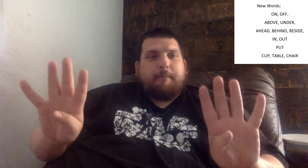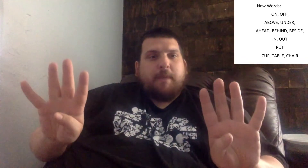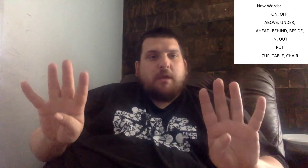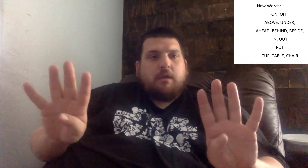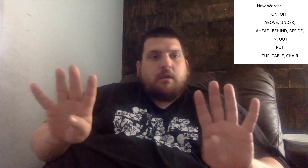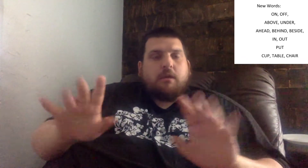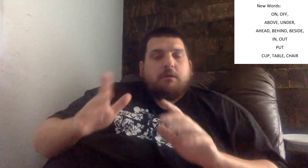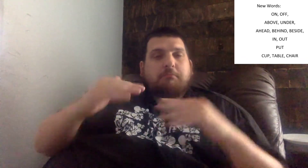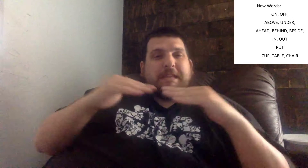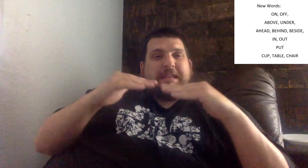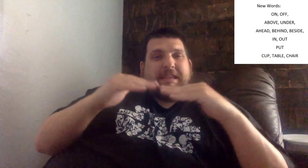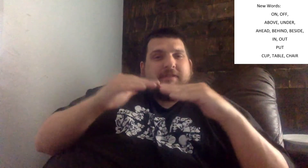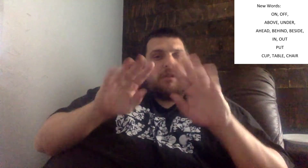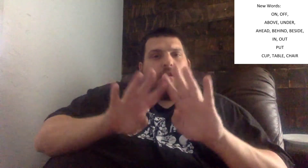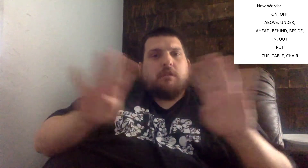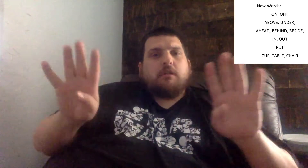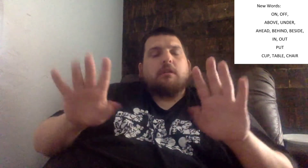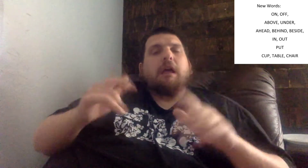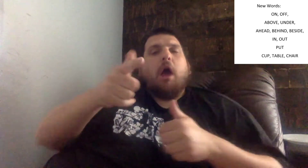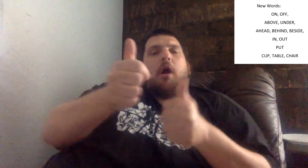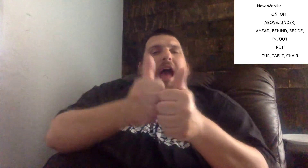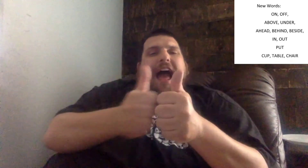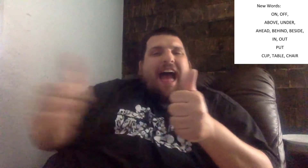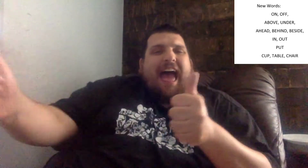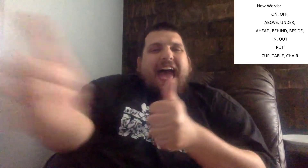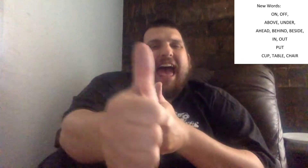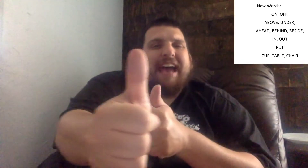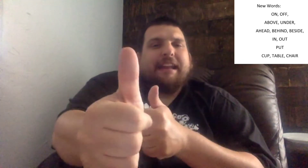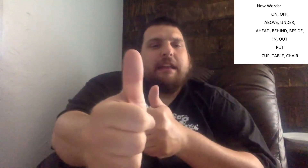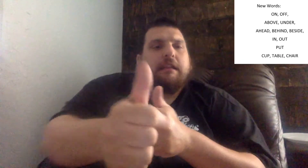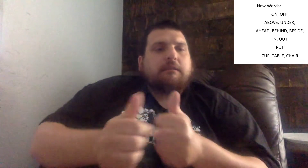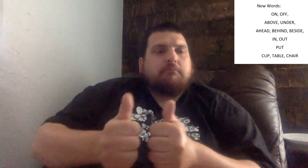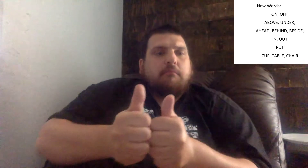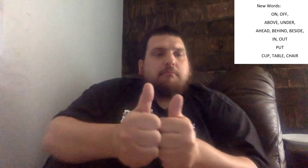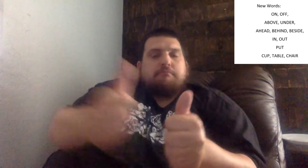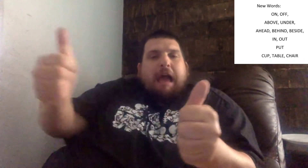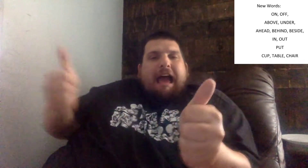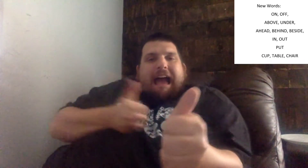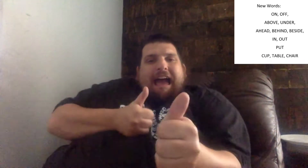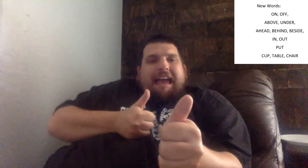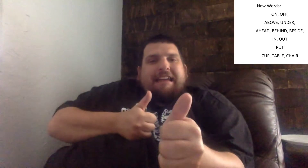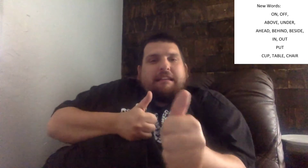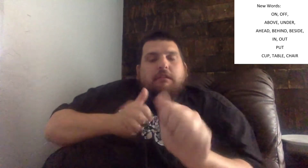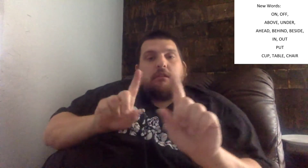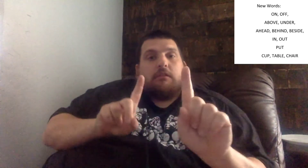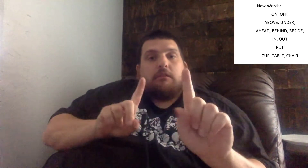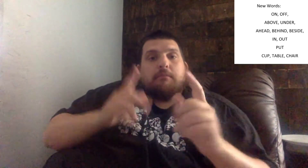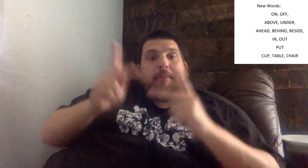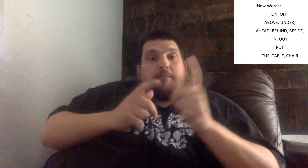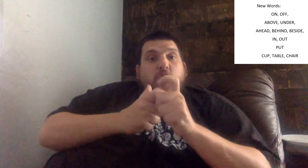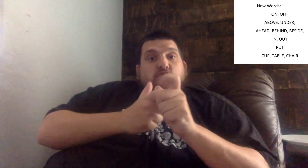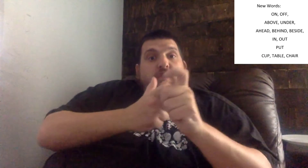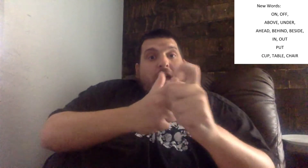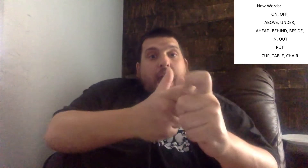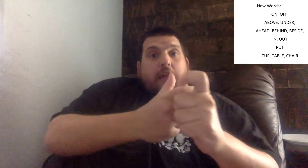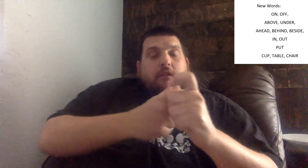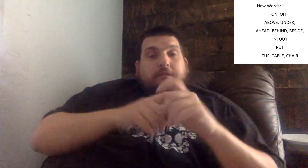They line up evenly. Some are ahead and some are behind. As